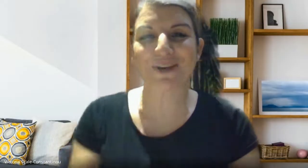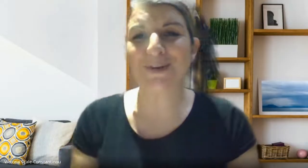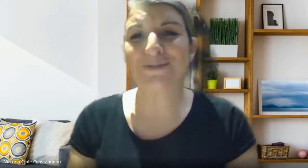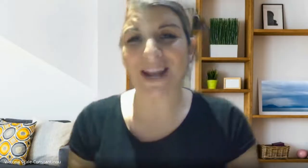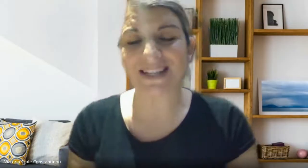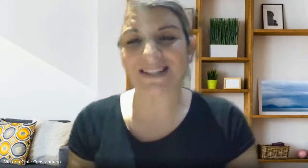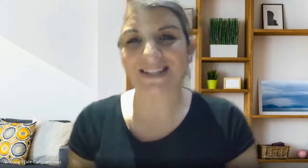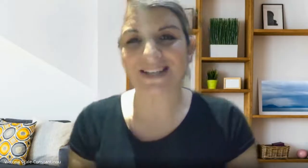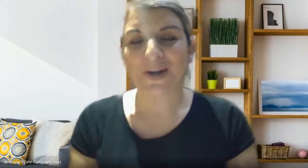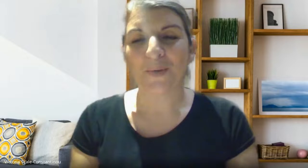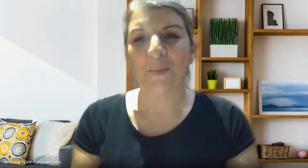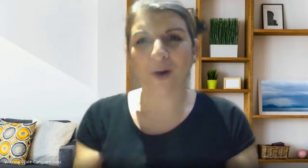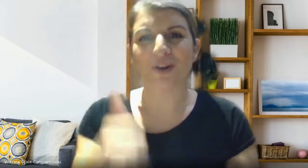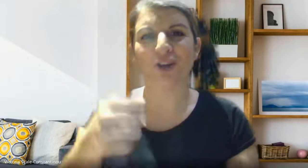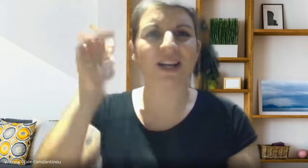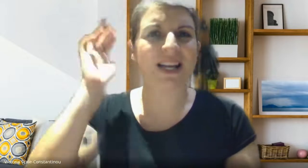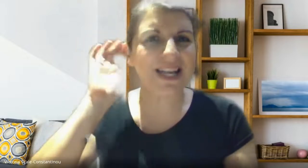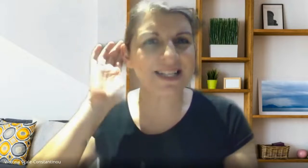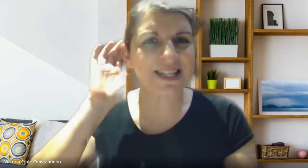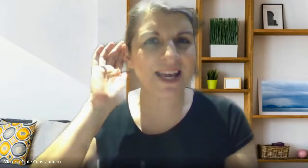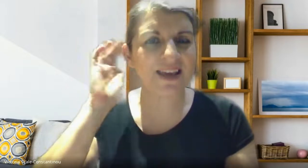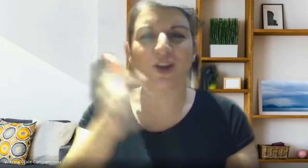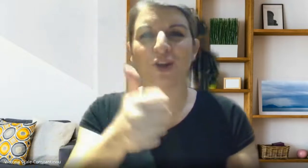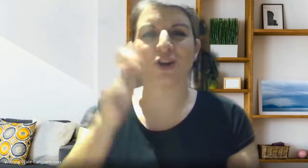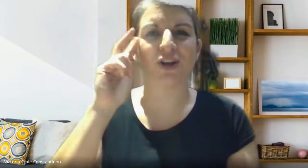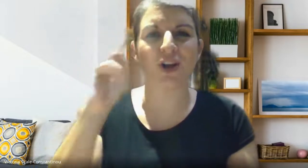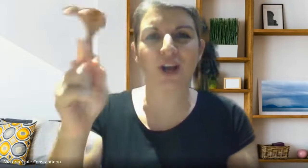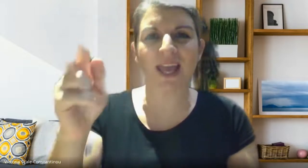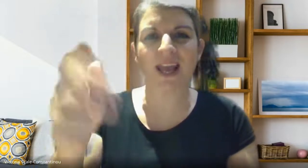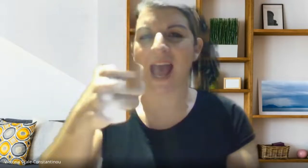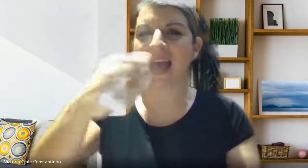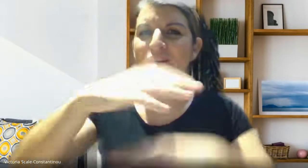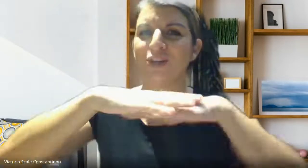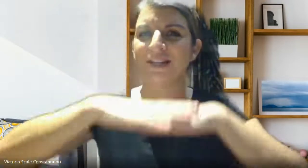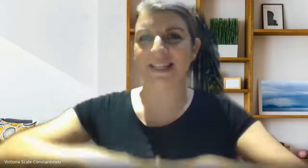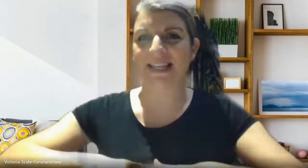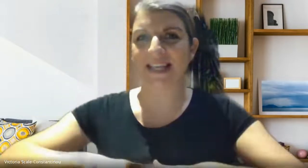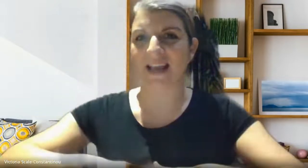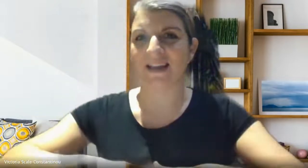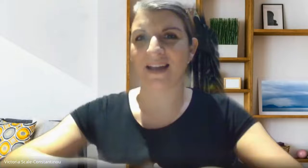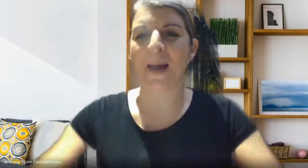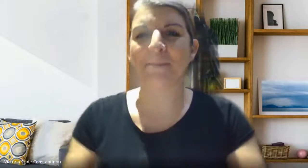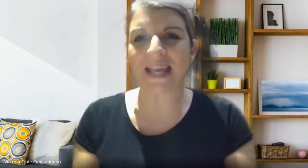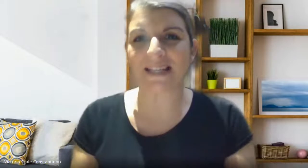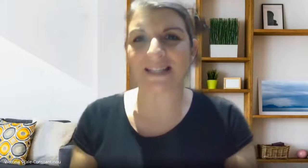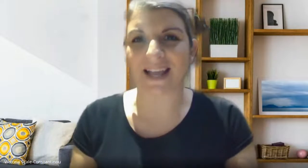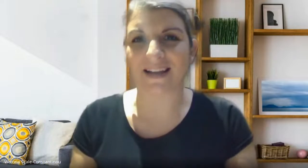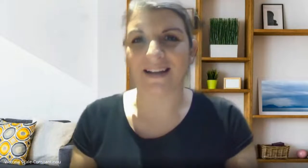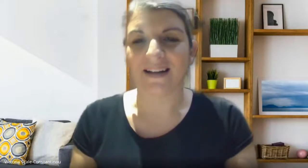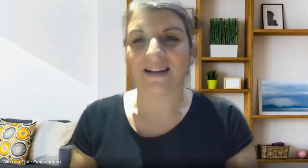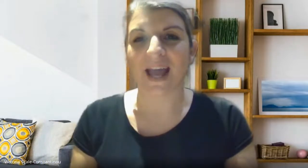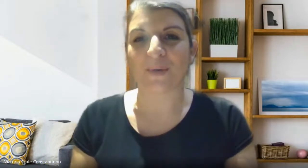Fantastic, you were great. What good listening, good looking, and good sitting.